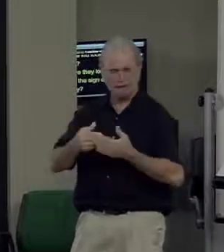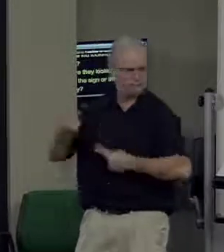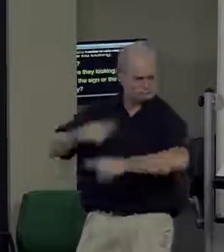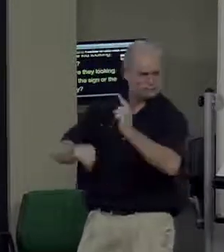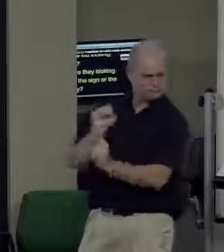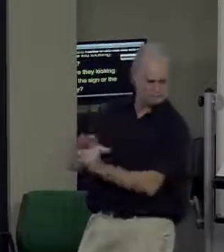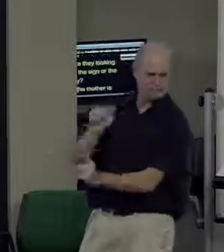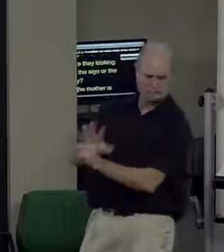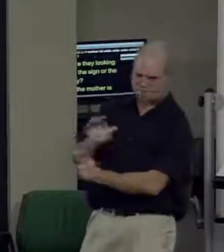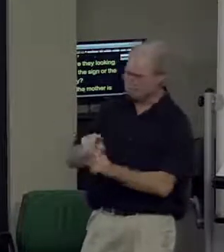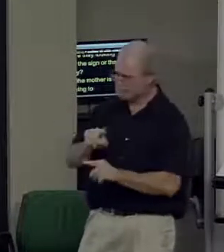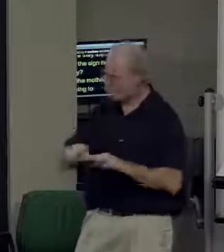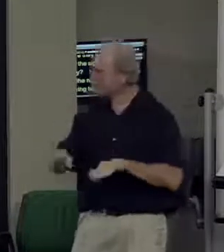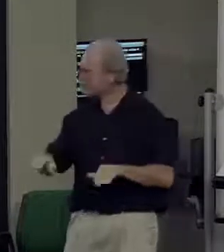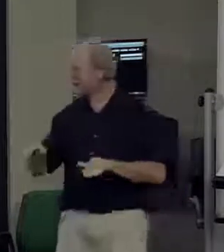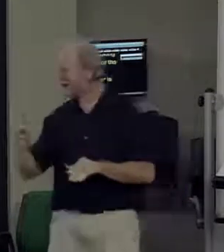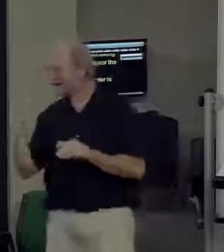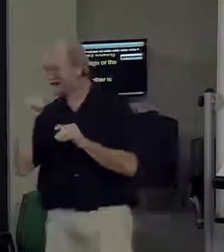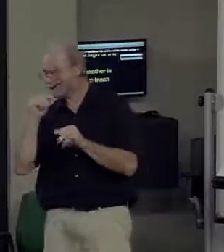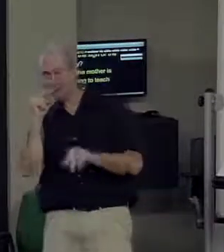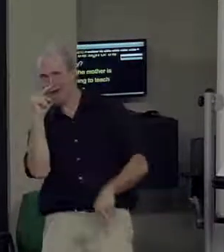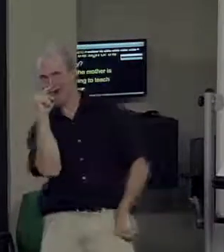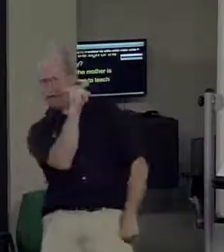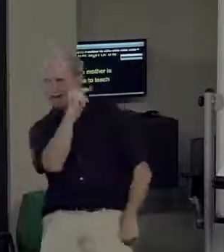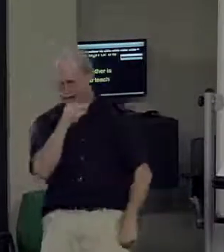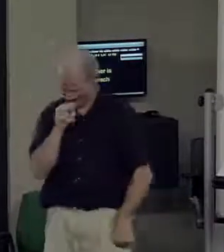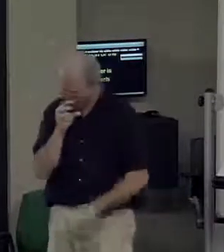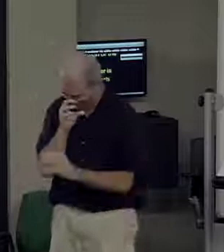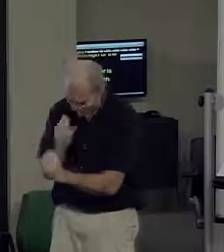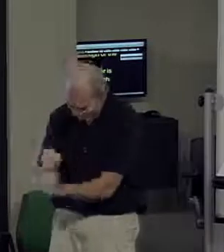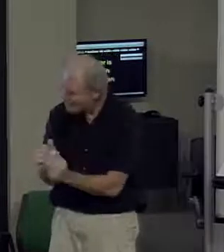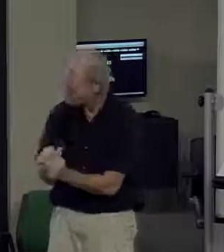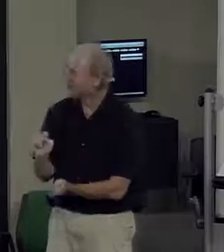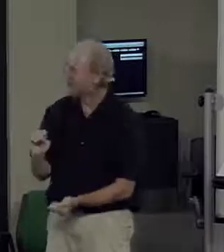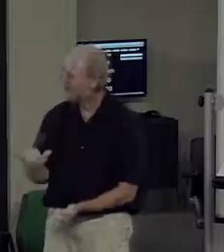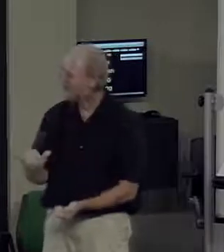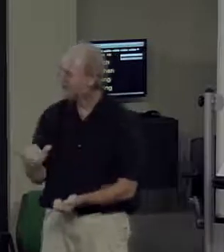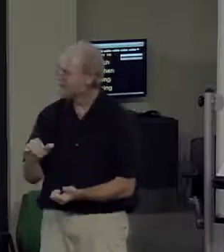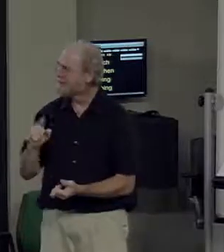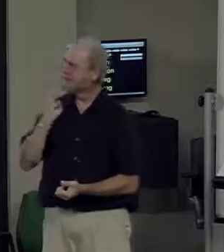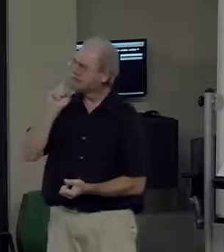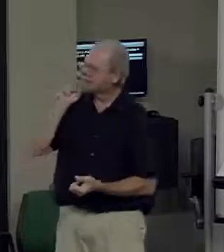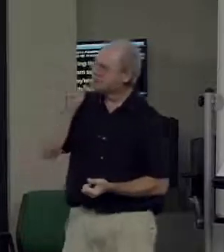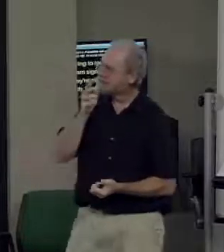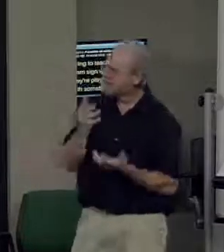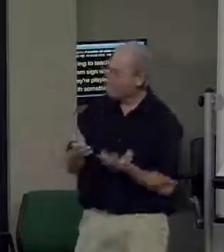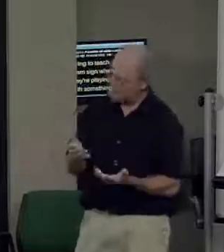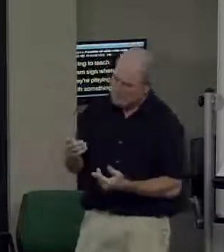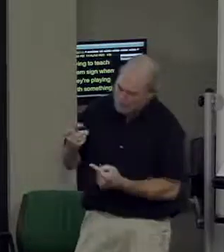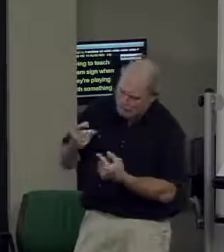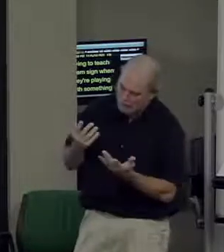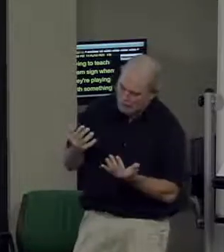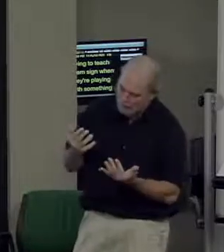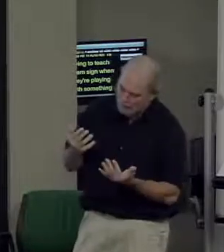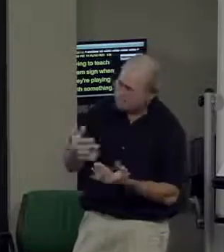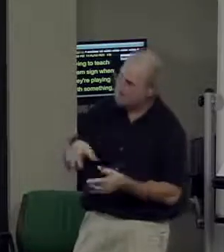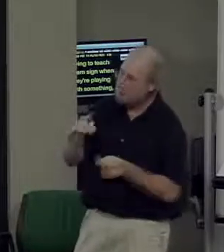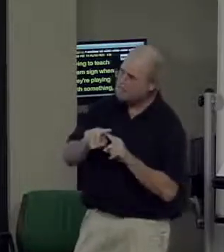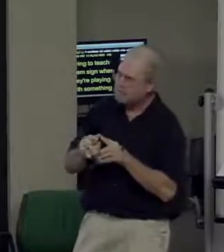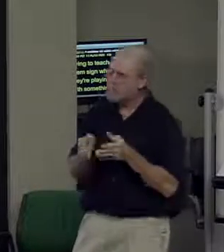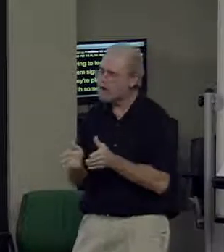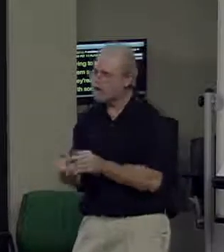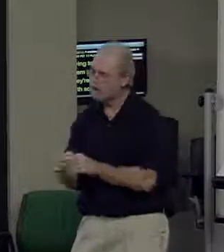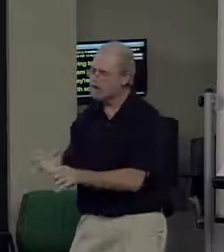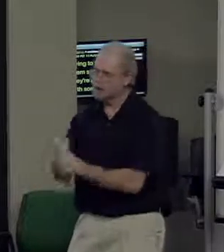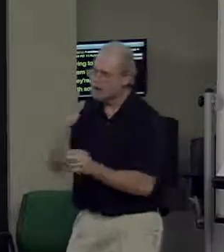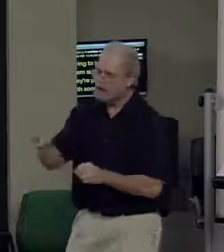fact that they are using signs, but the kid isn't really seeing them. They think they're exposing them to signs, but the child's actually looking at the toy. Whereas a deaf mother